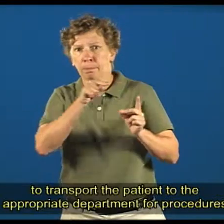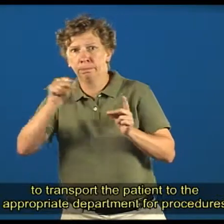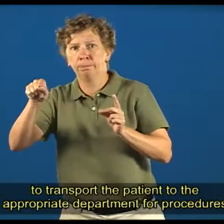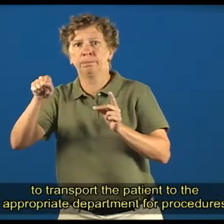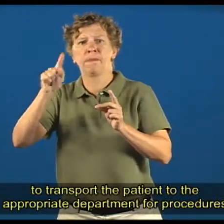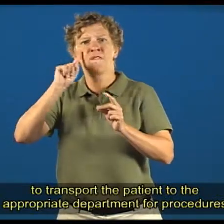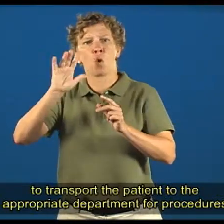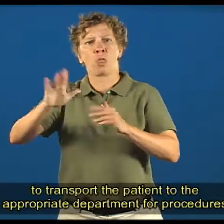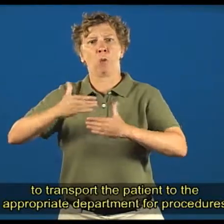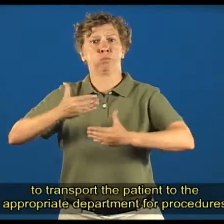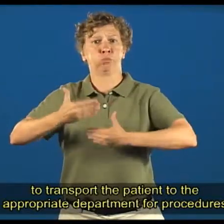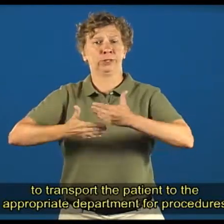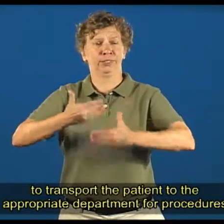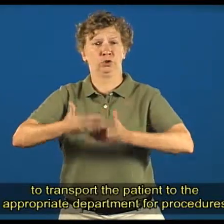appropriate department for procedures.